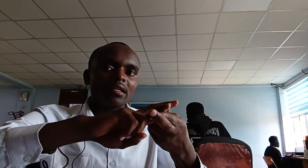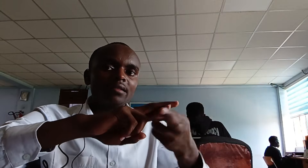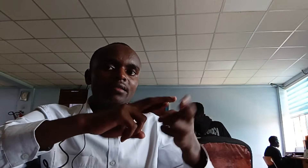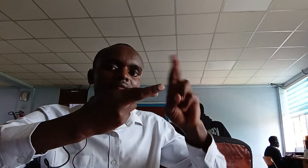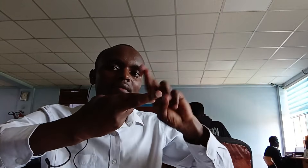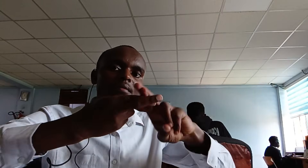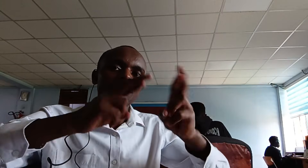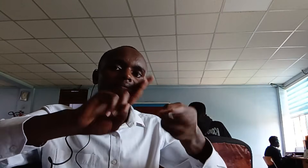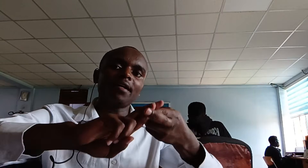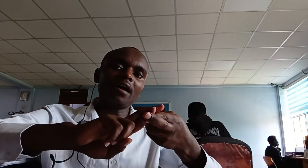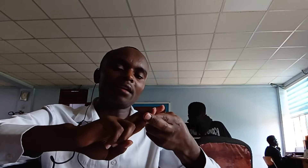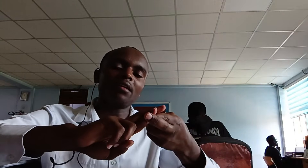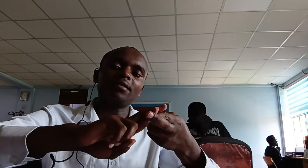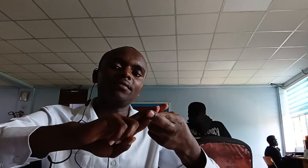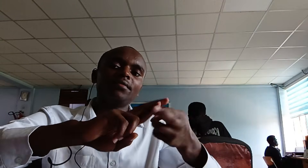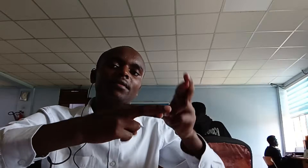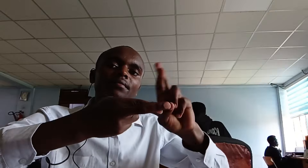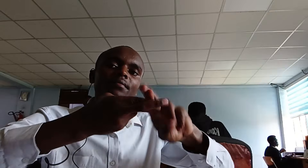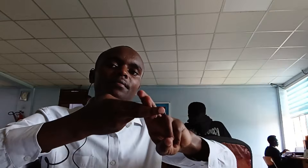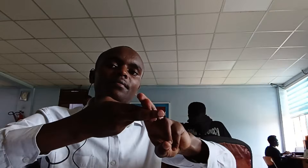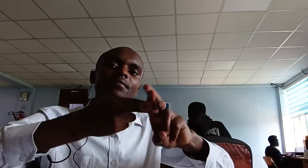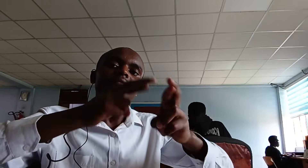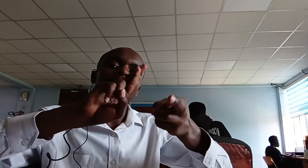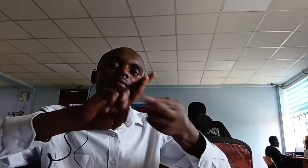relative, relative,